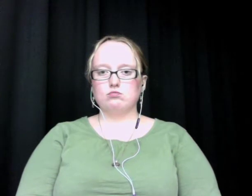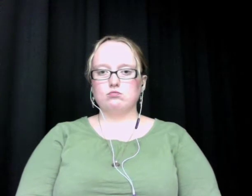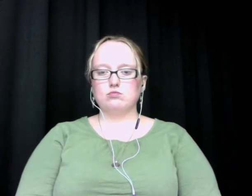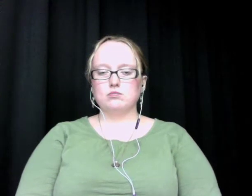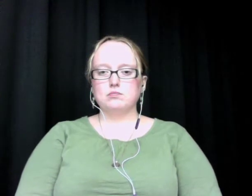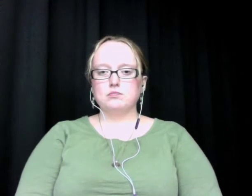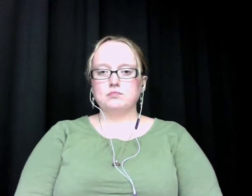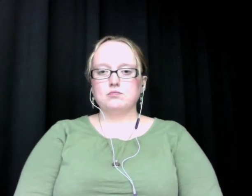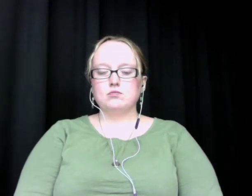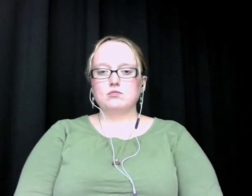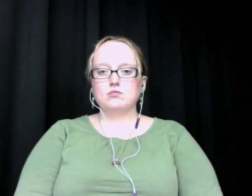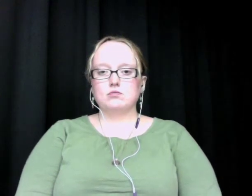allotted.